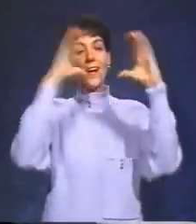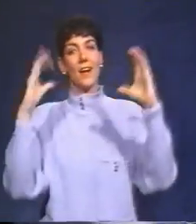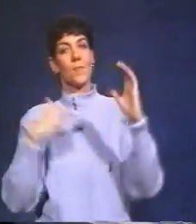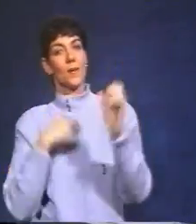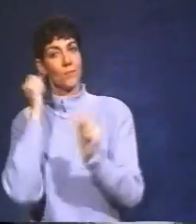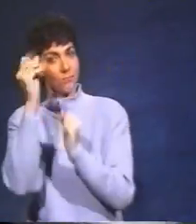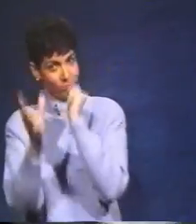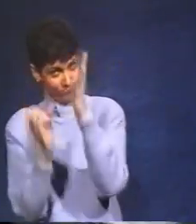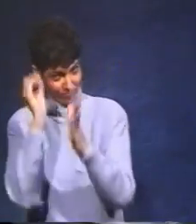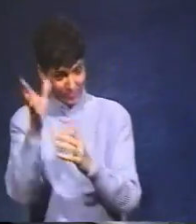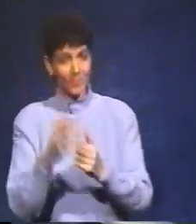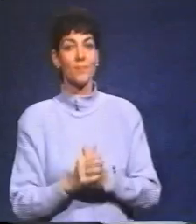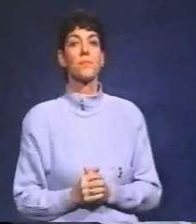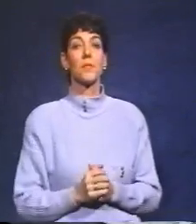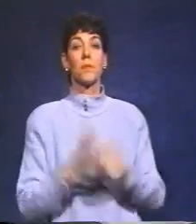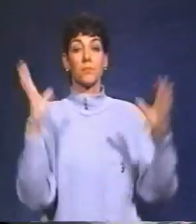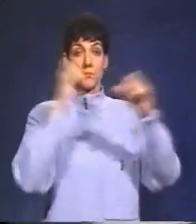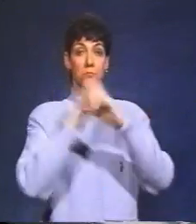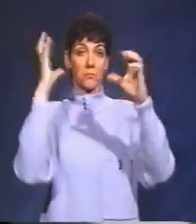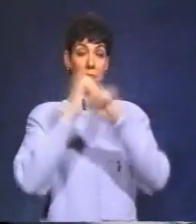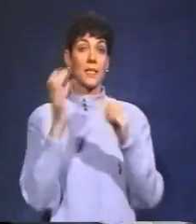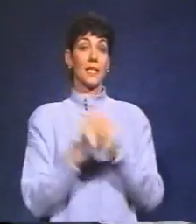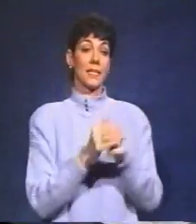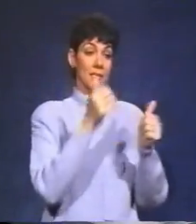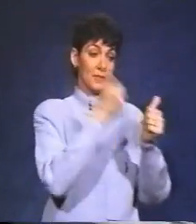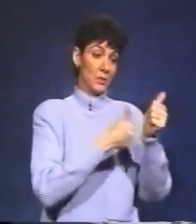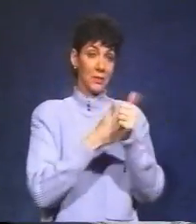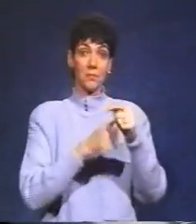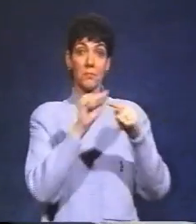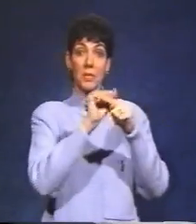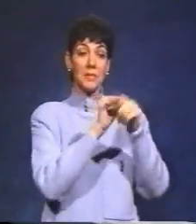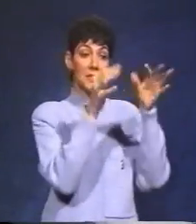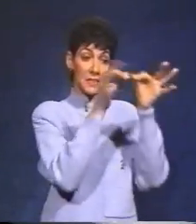Continue until all the sentences have been signed. There are